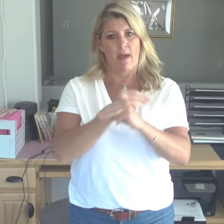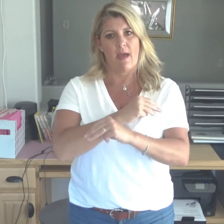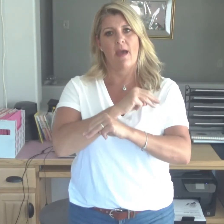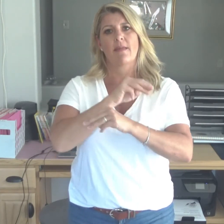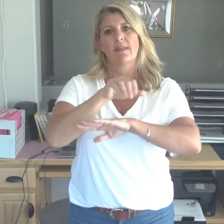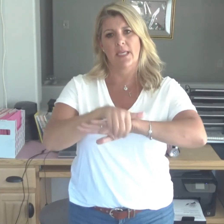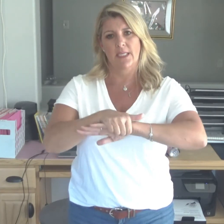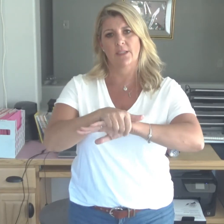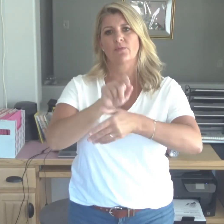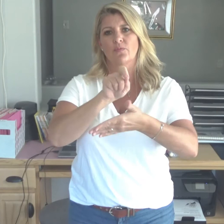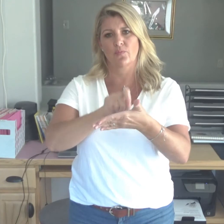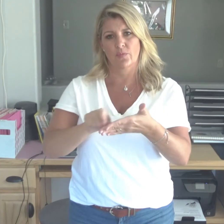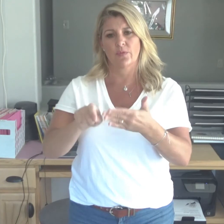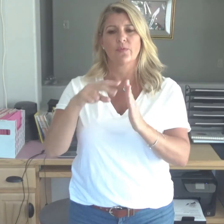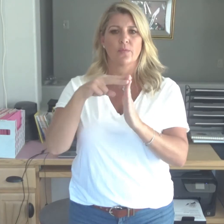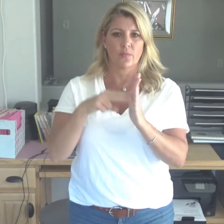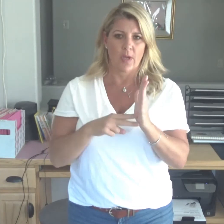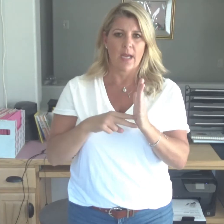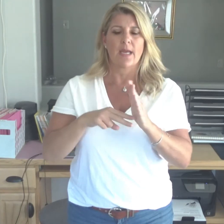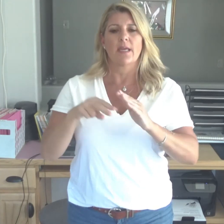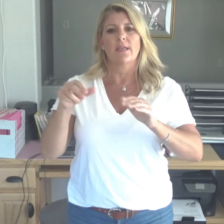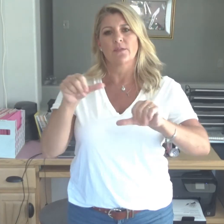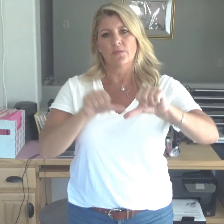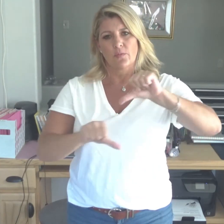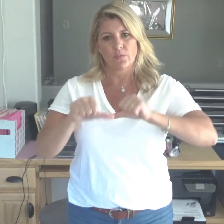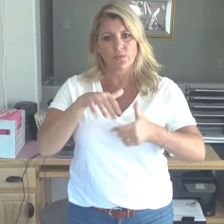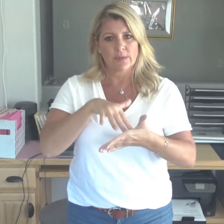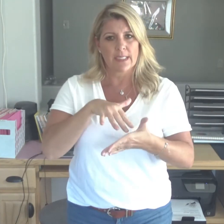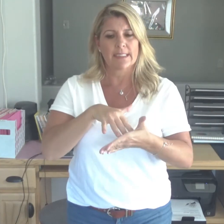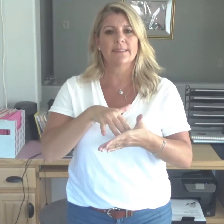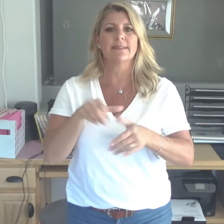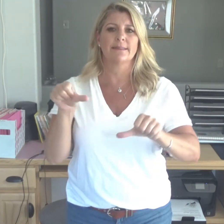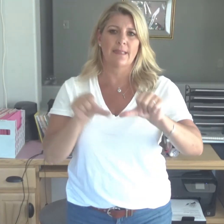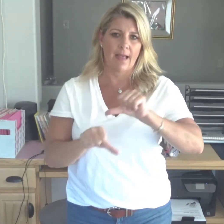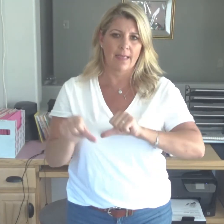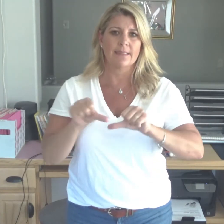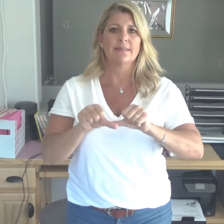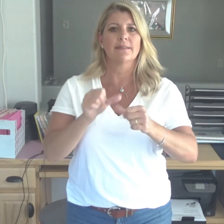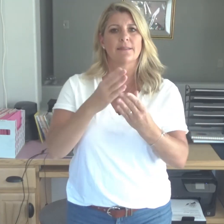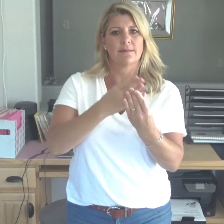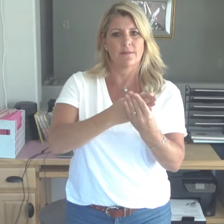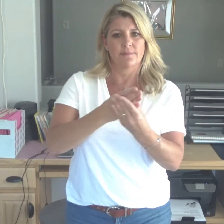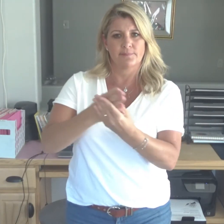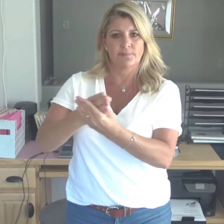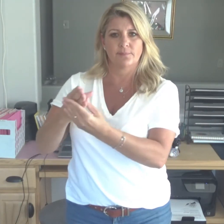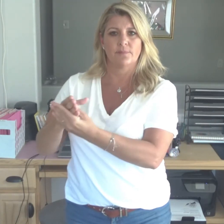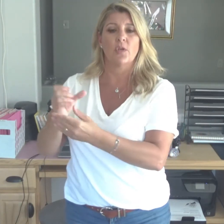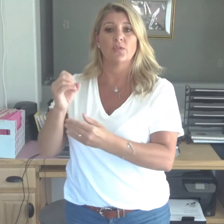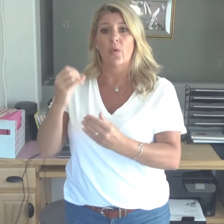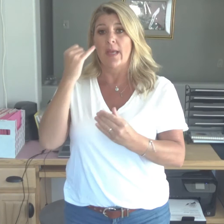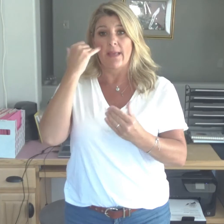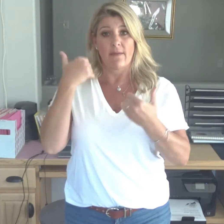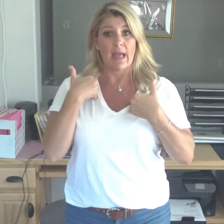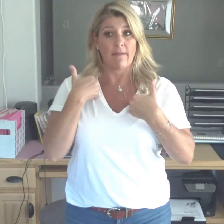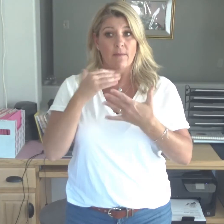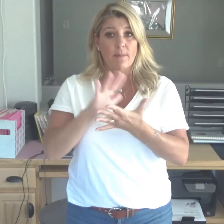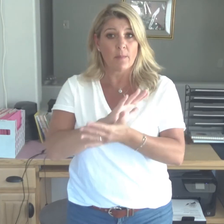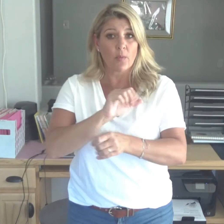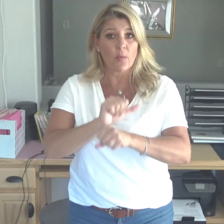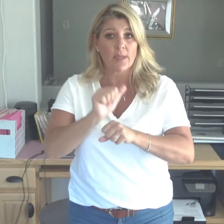class subject in a folder: math, English, writing, reading, science, social studies. So we've got them all in folders.